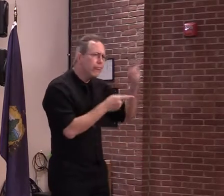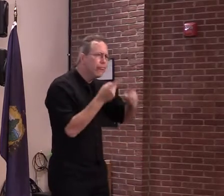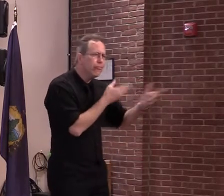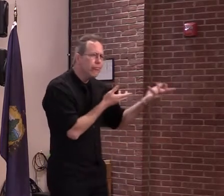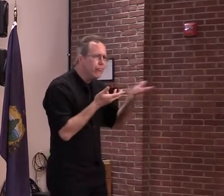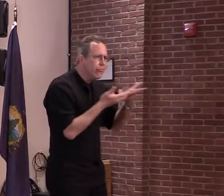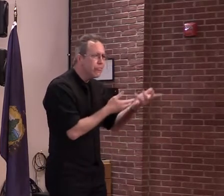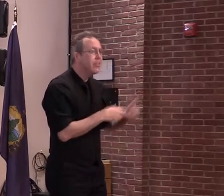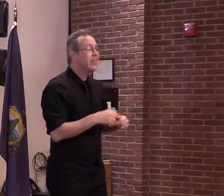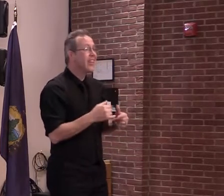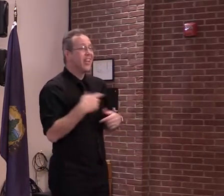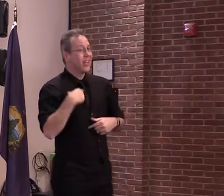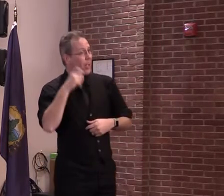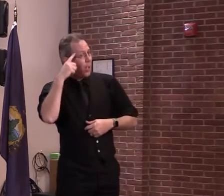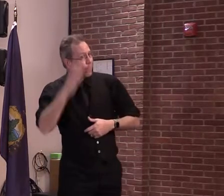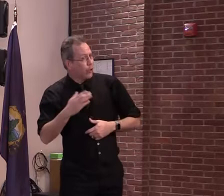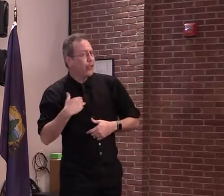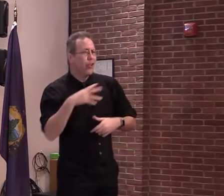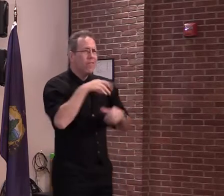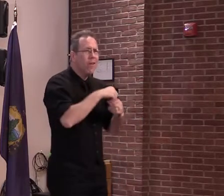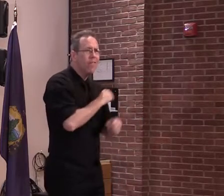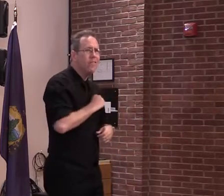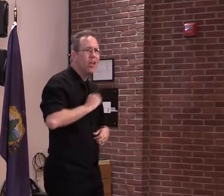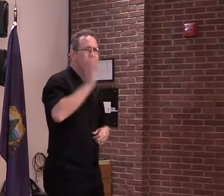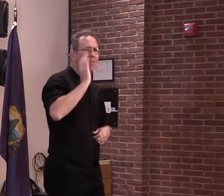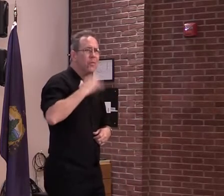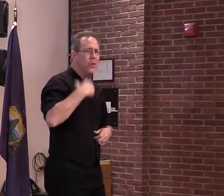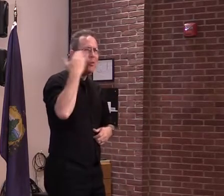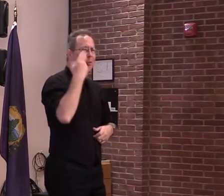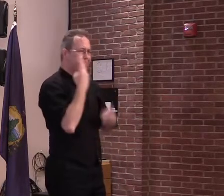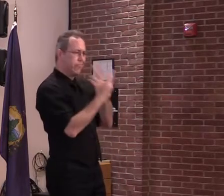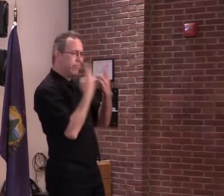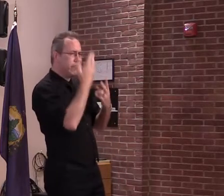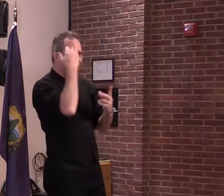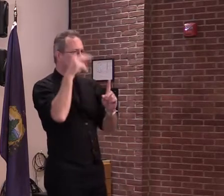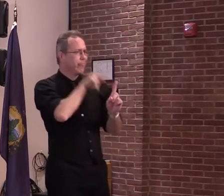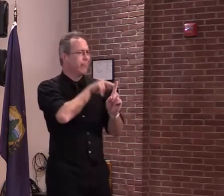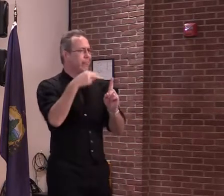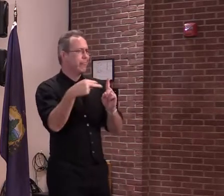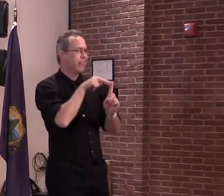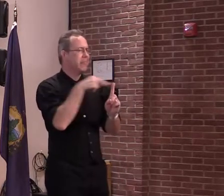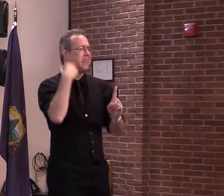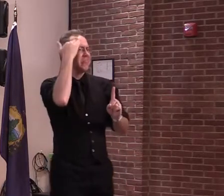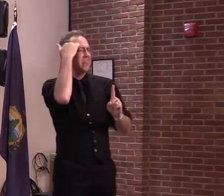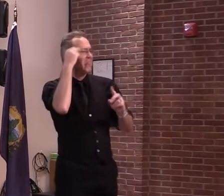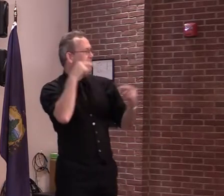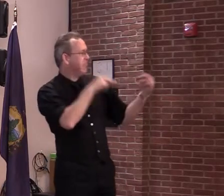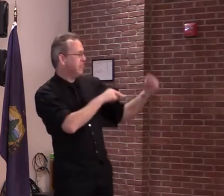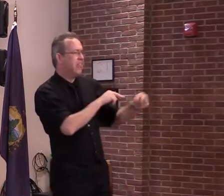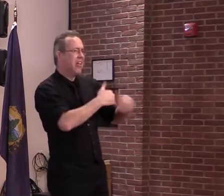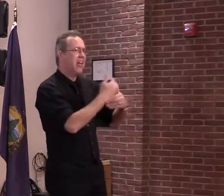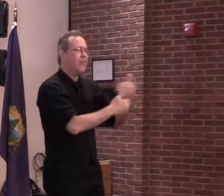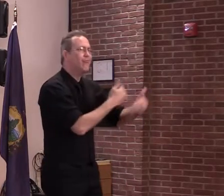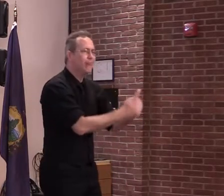and as a member of the Senate. There's always some back and forth, and typically we find a path